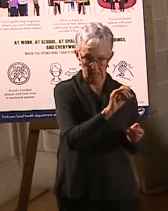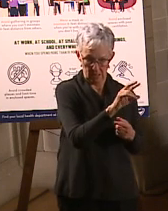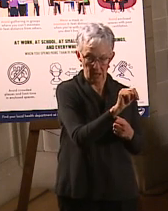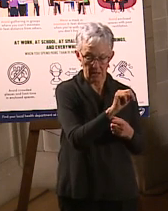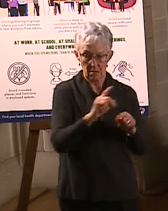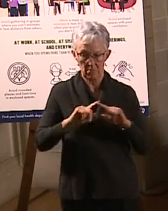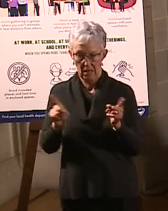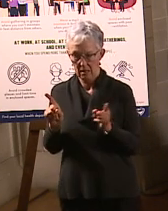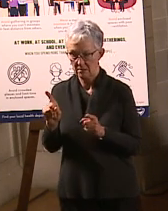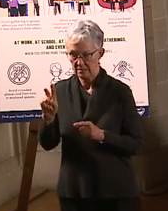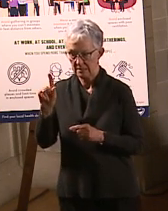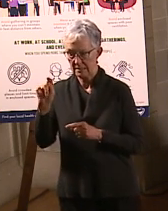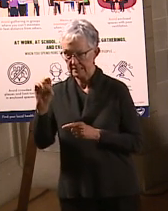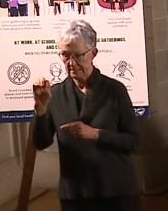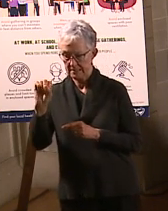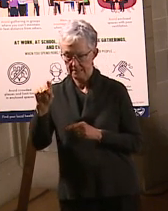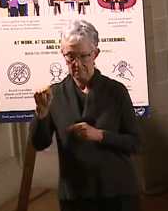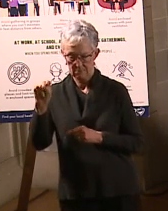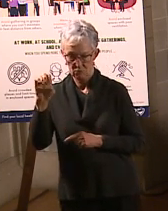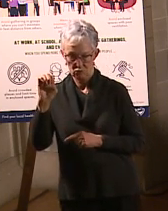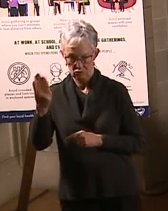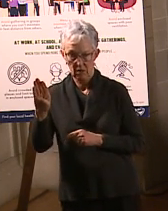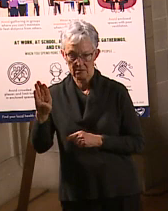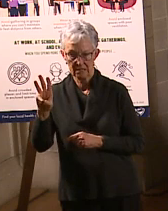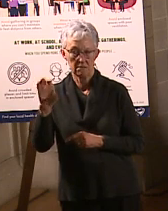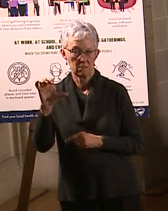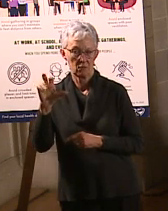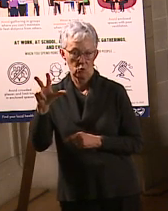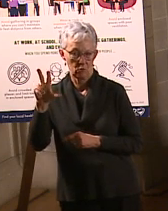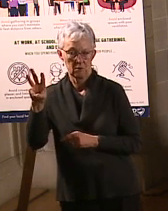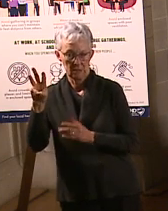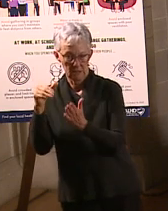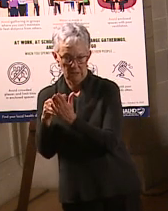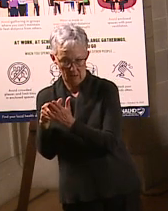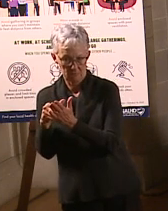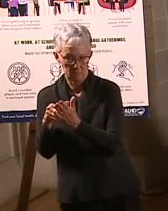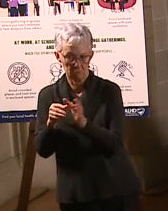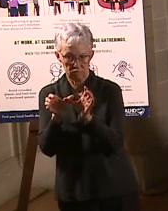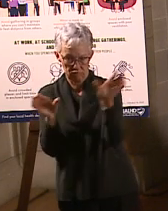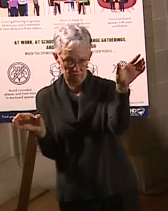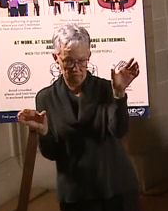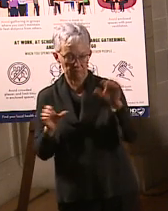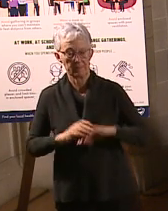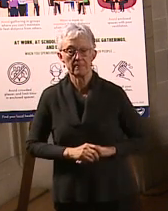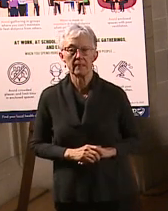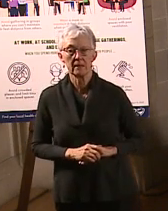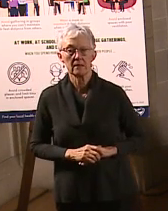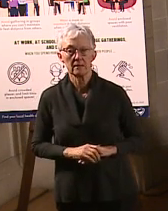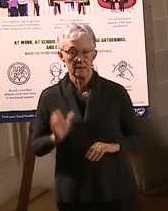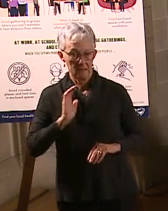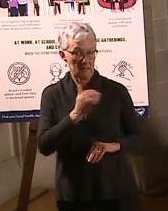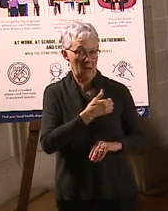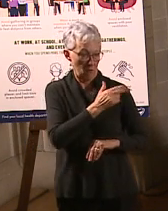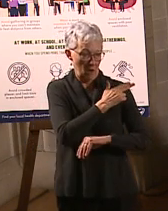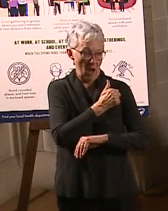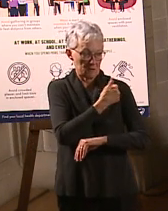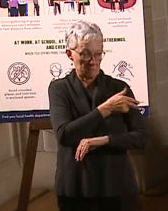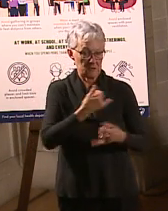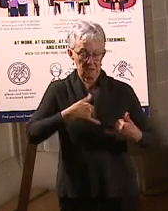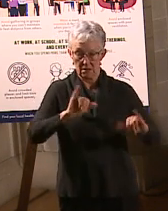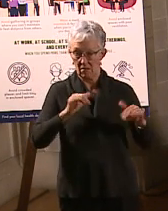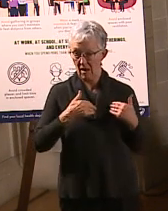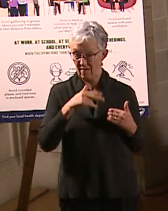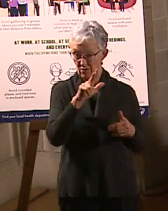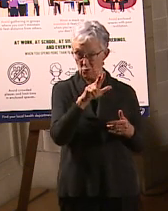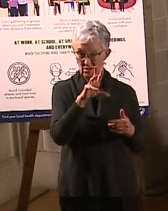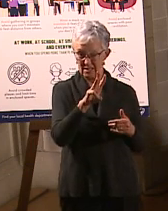tests have been delivered overall around the state. Our hospital capacity remains robust at 36% of our